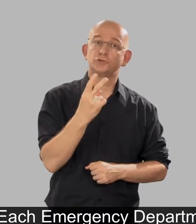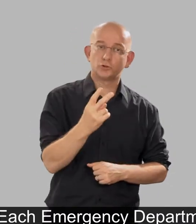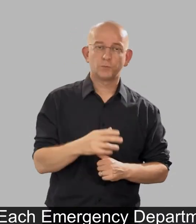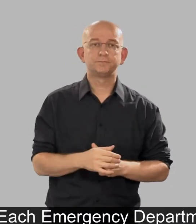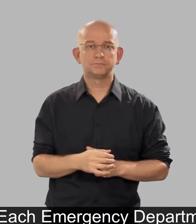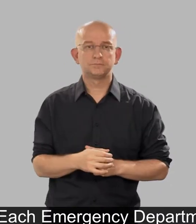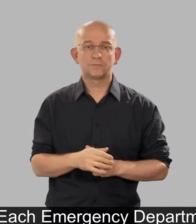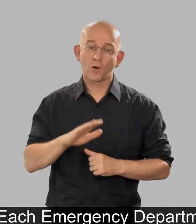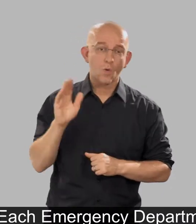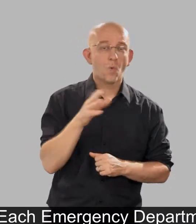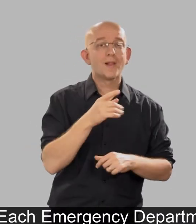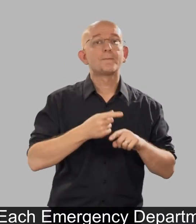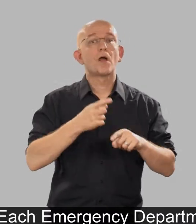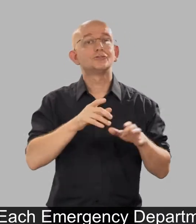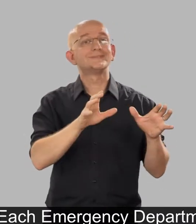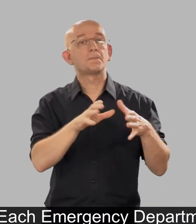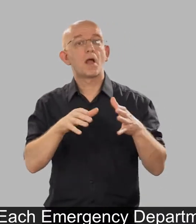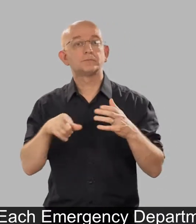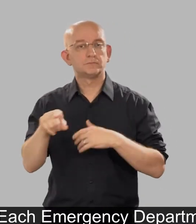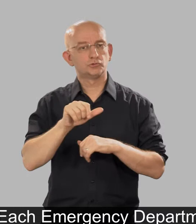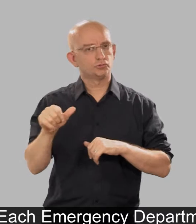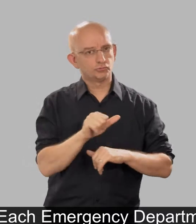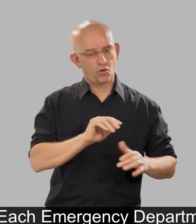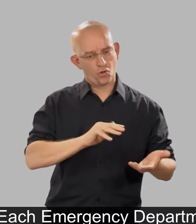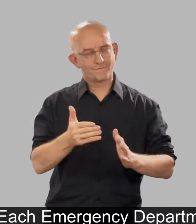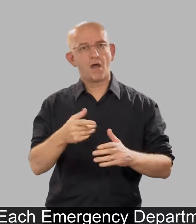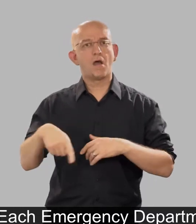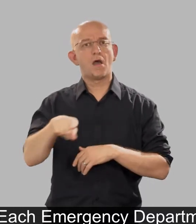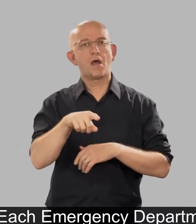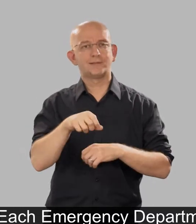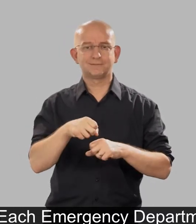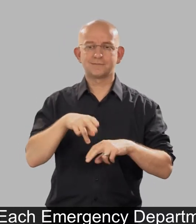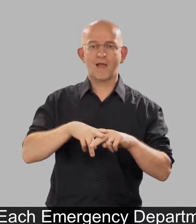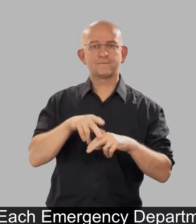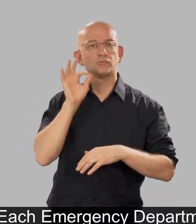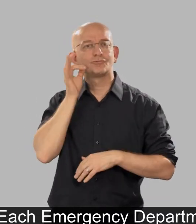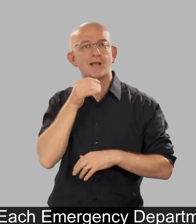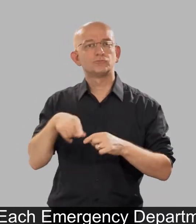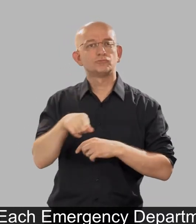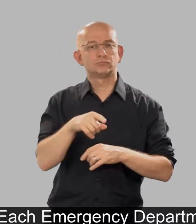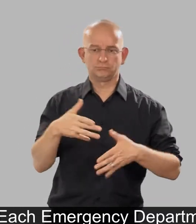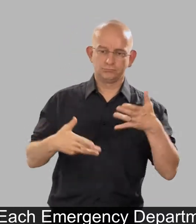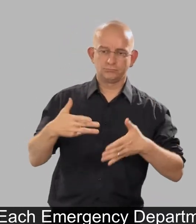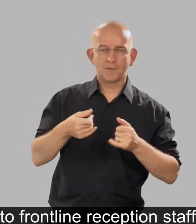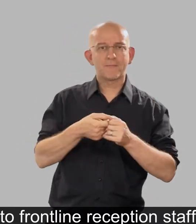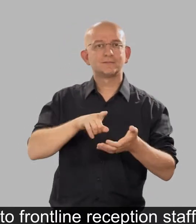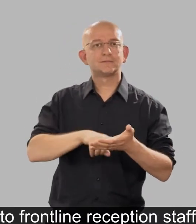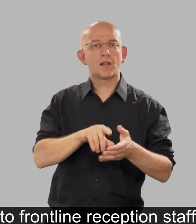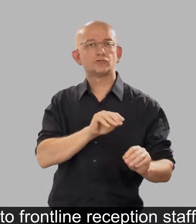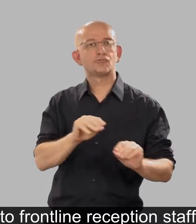Number 2. Each emergency department offers BSL training to frontline reception staff.